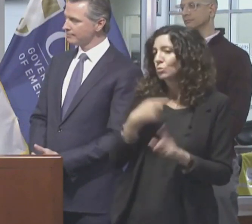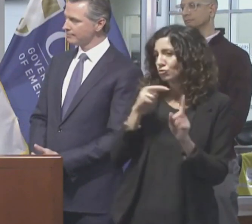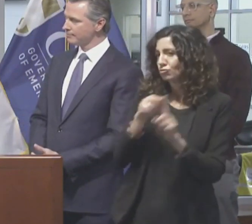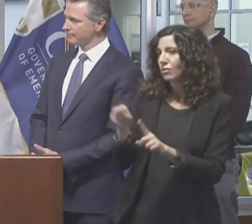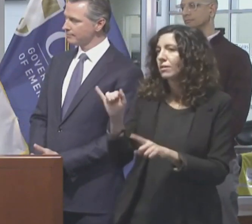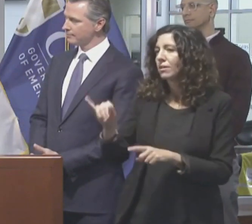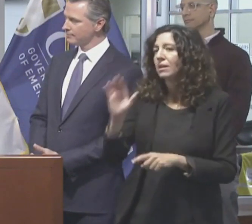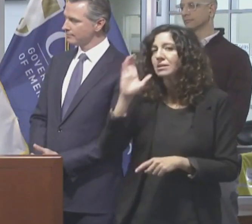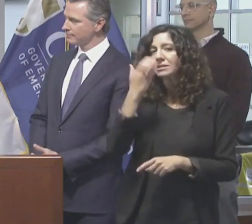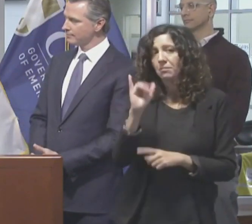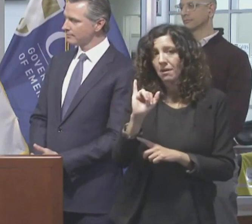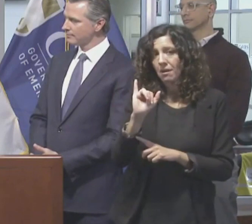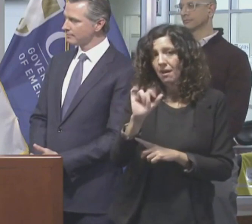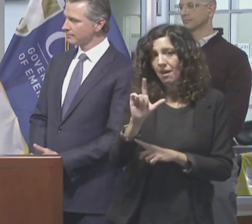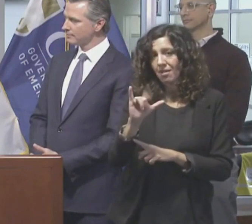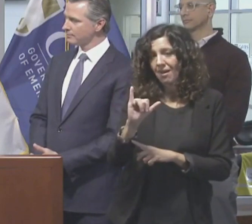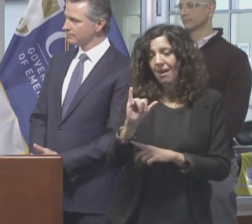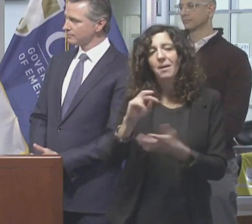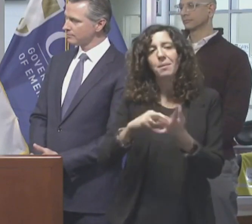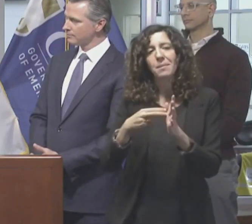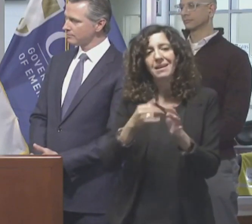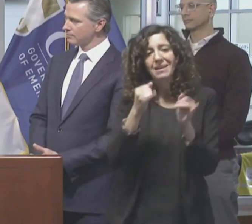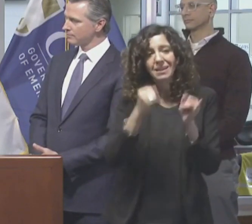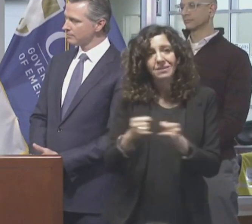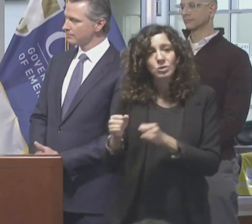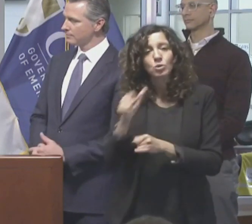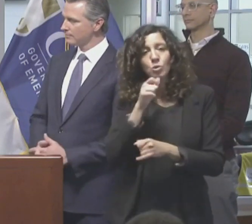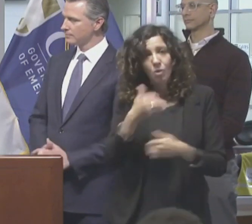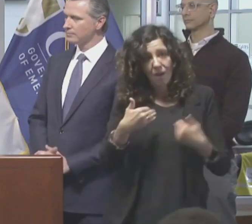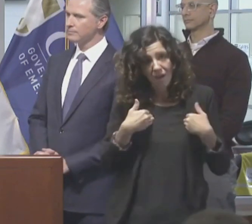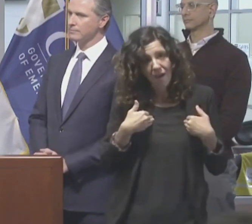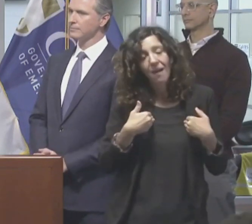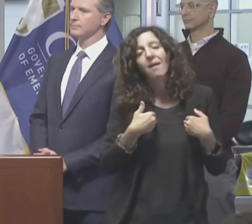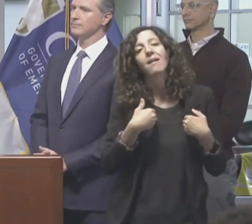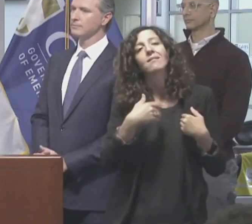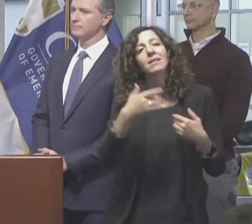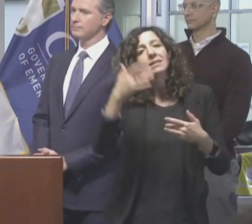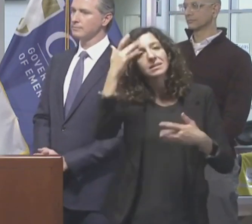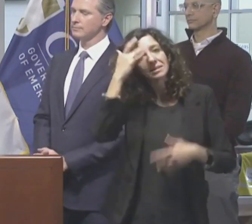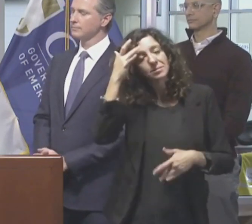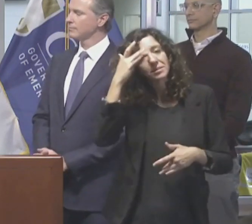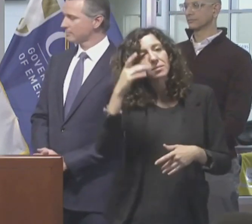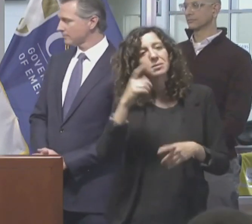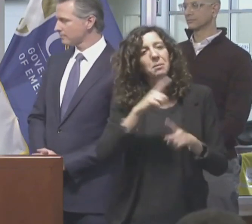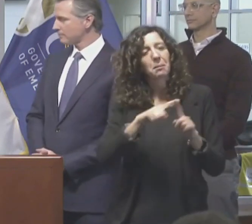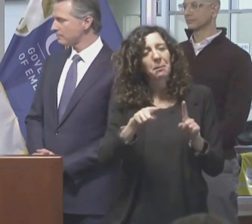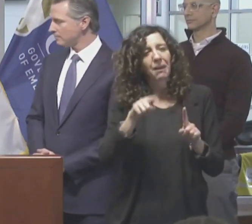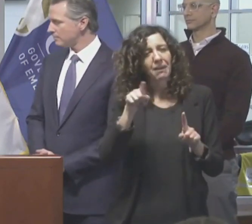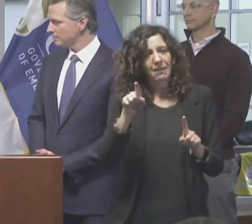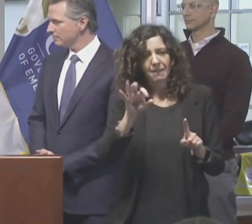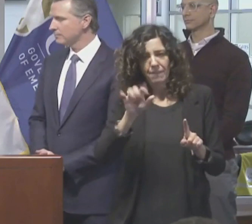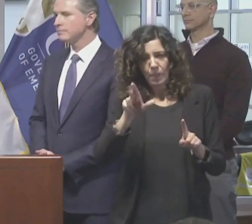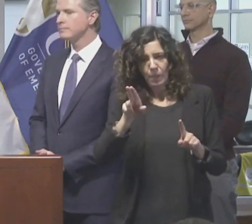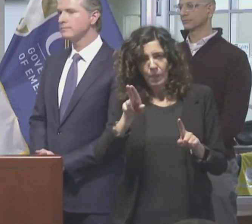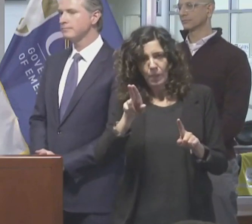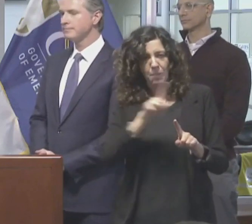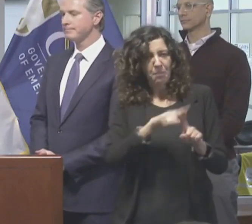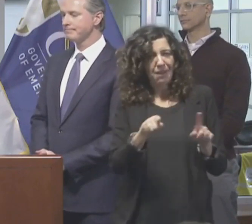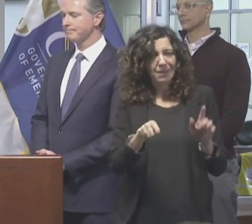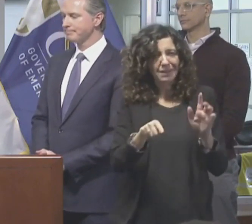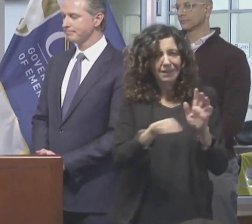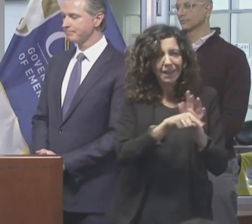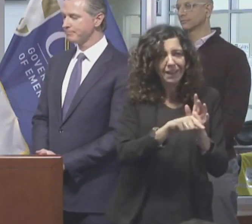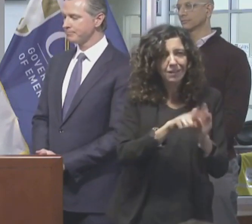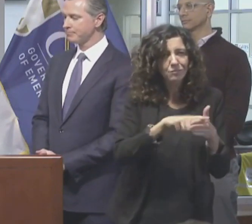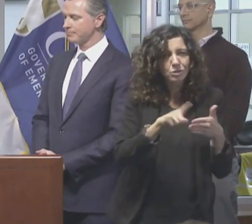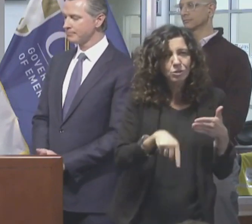like ILI, which is what it's called. It's the individuals who have these symptoms that are consistent with flu but test negative. We do see those numbers increasing. And we do